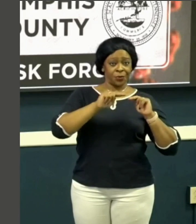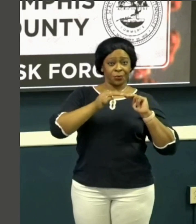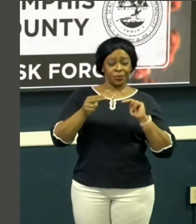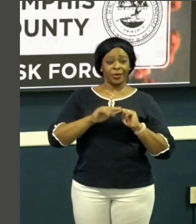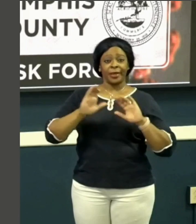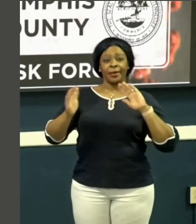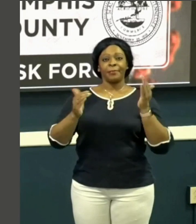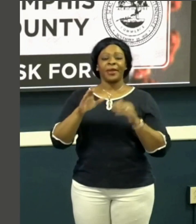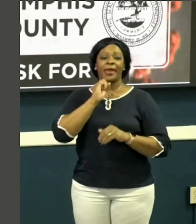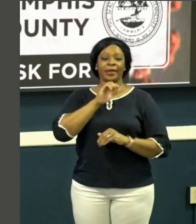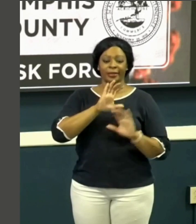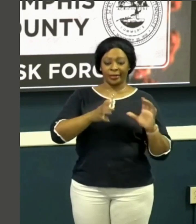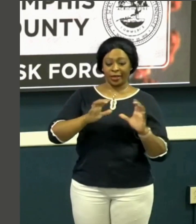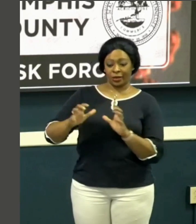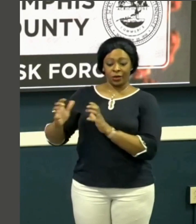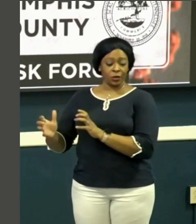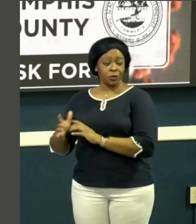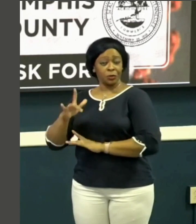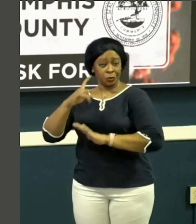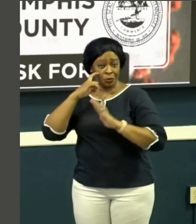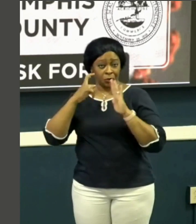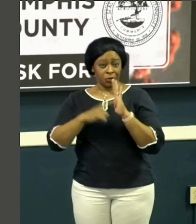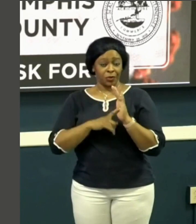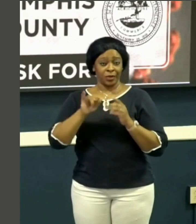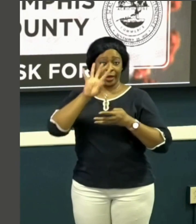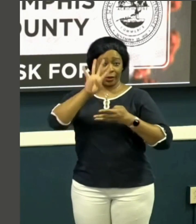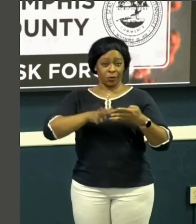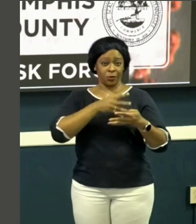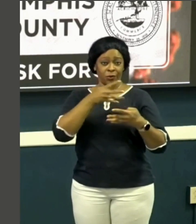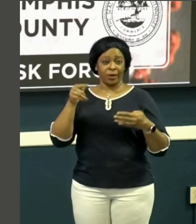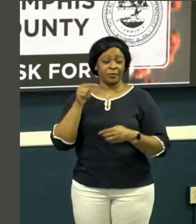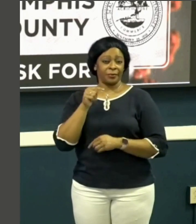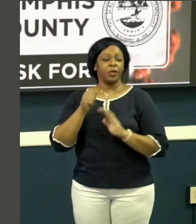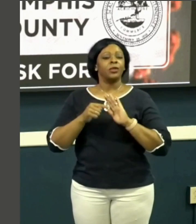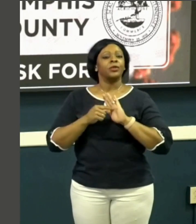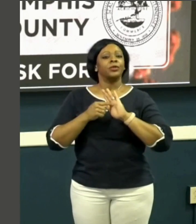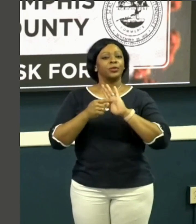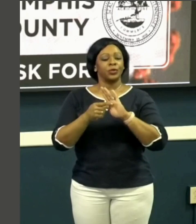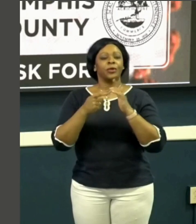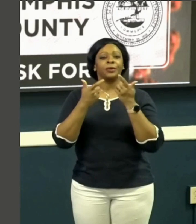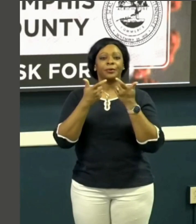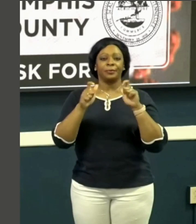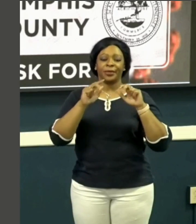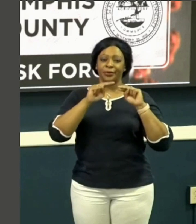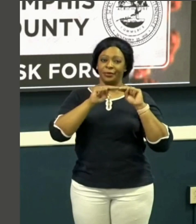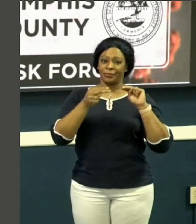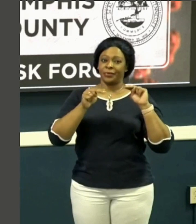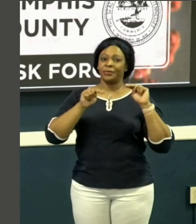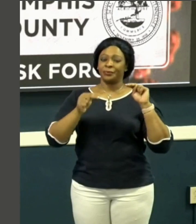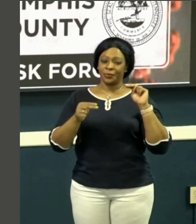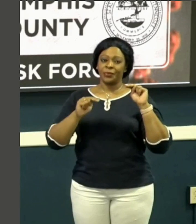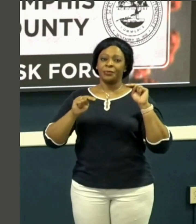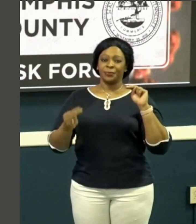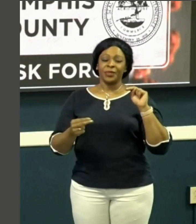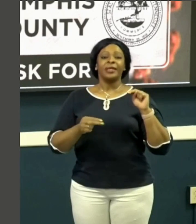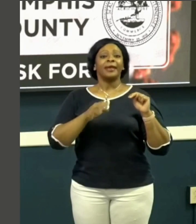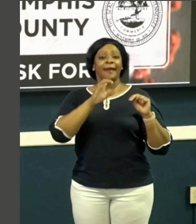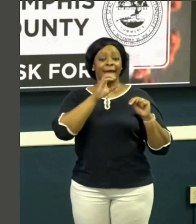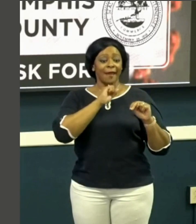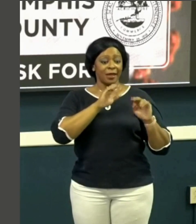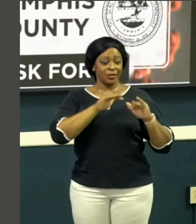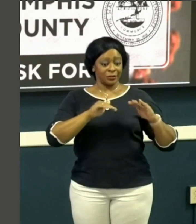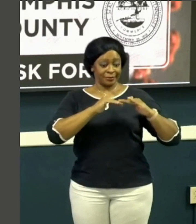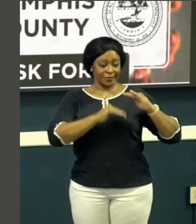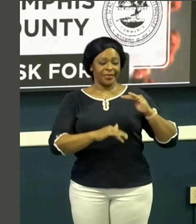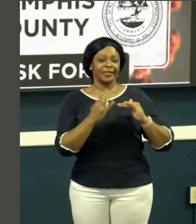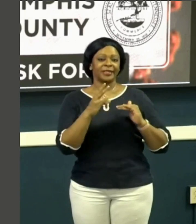age categories. But as you can see in these graphs, we are beginning to see a significant downward trend among pediatric cases